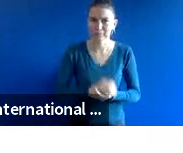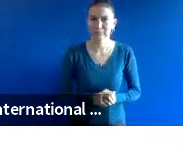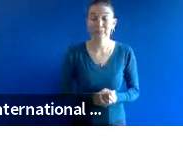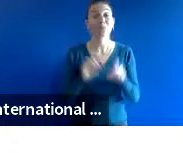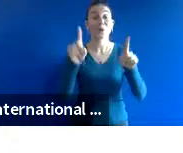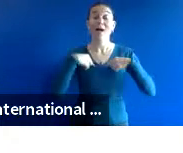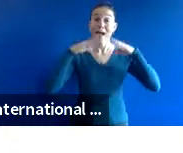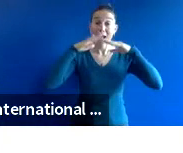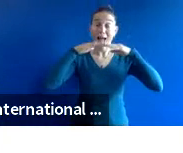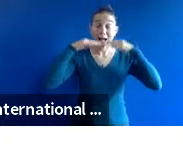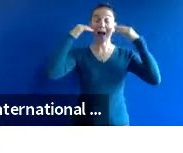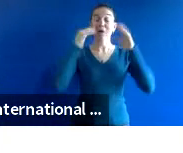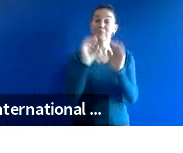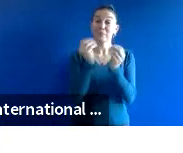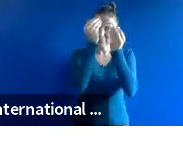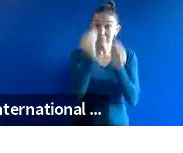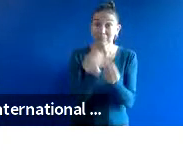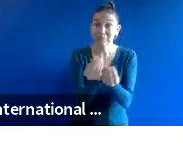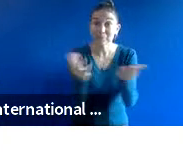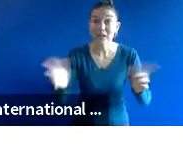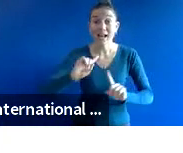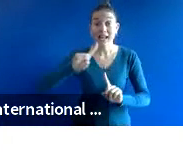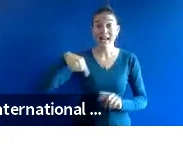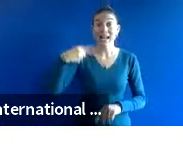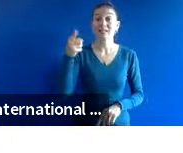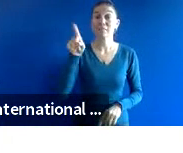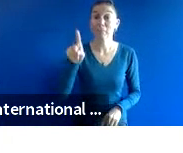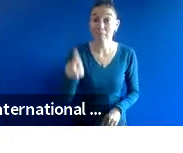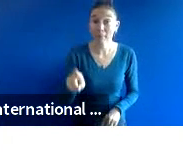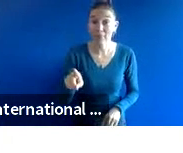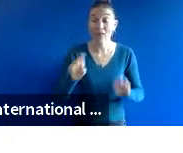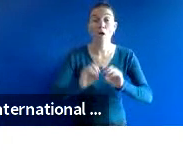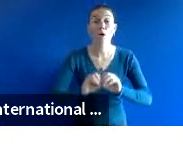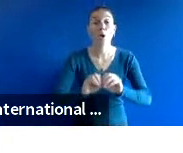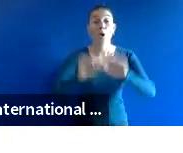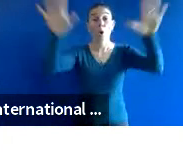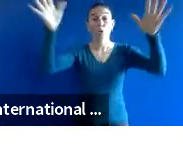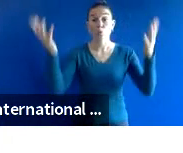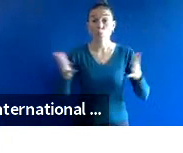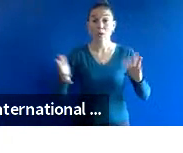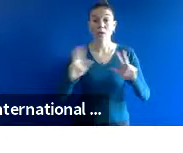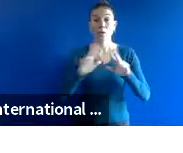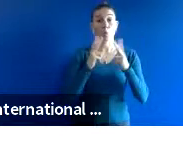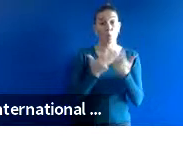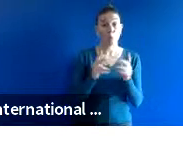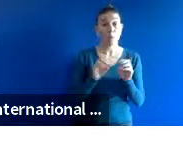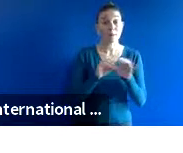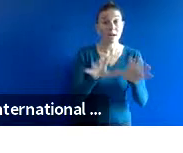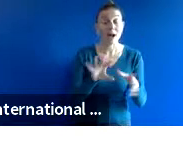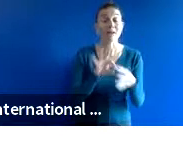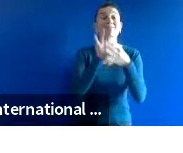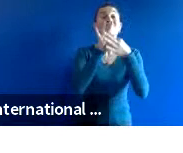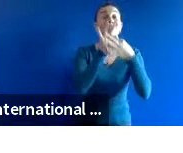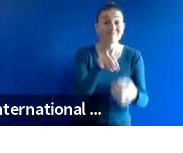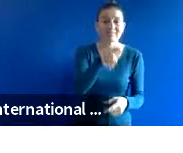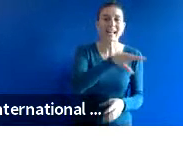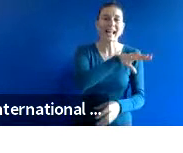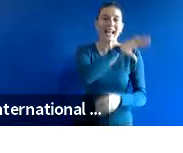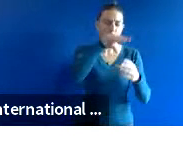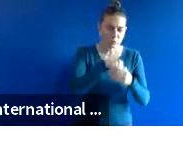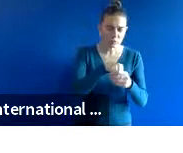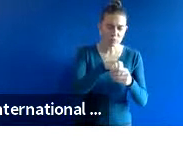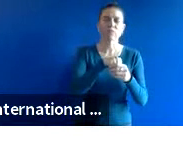we are launching next month also a series of webinars on inclusive universities, and